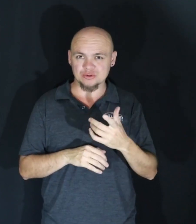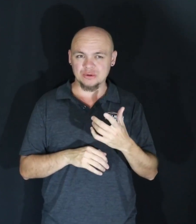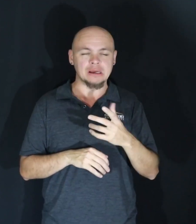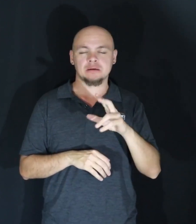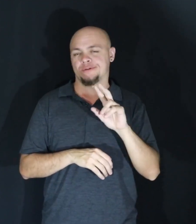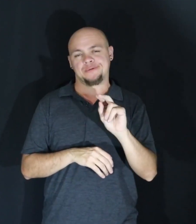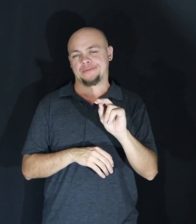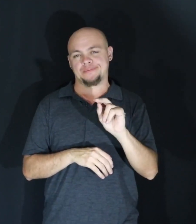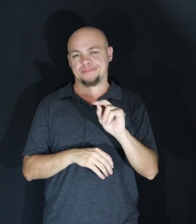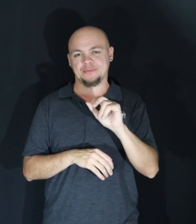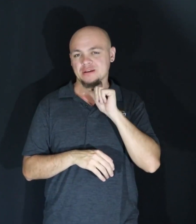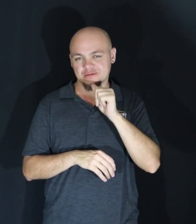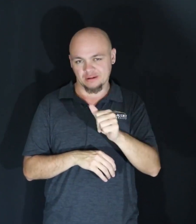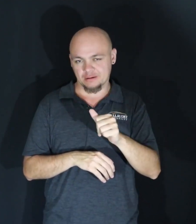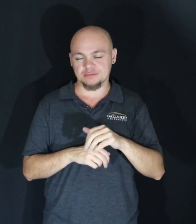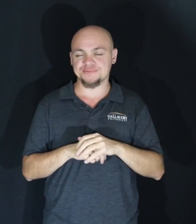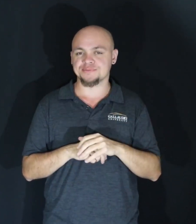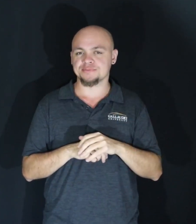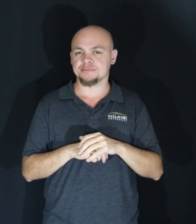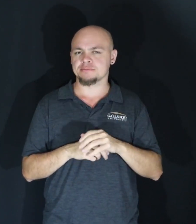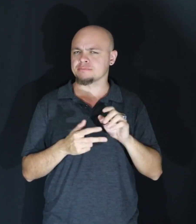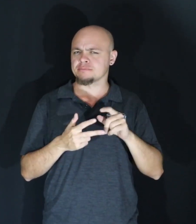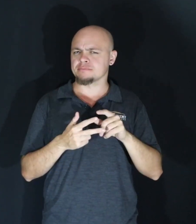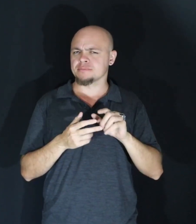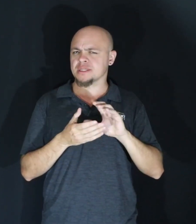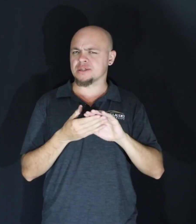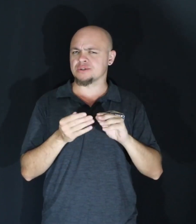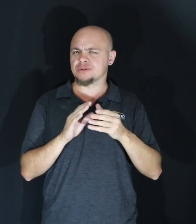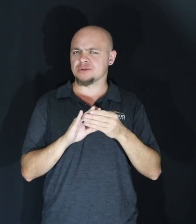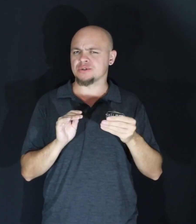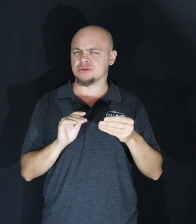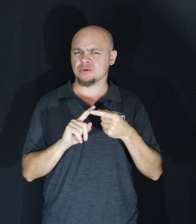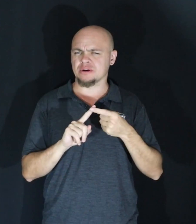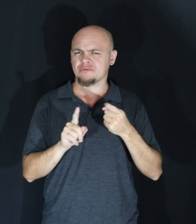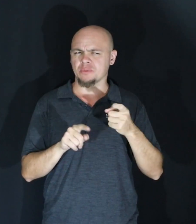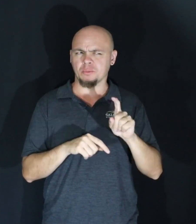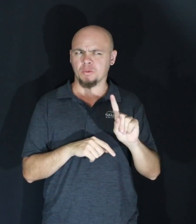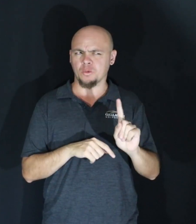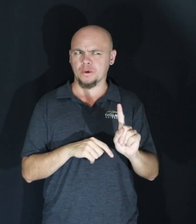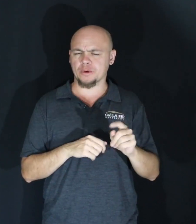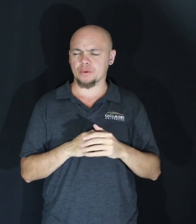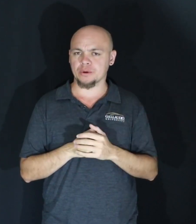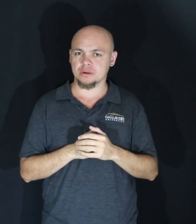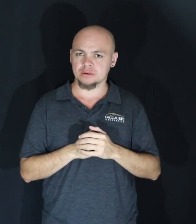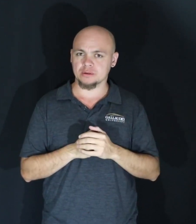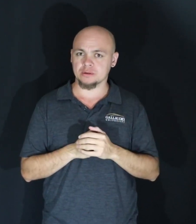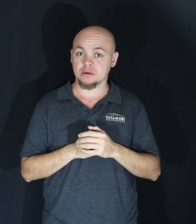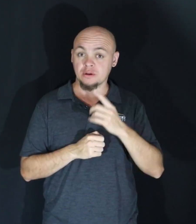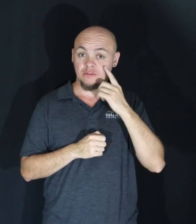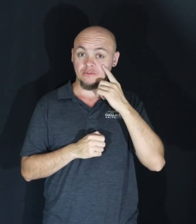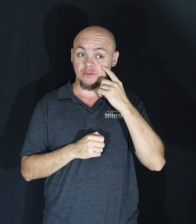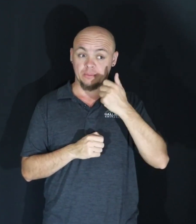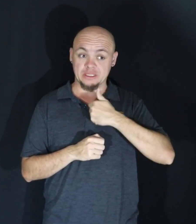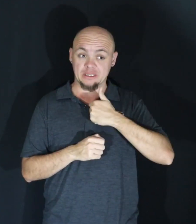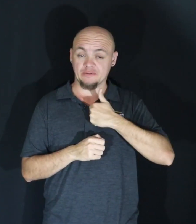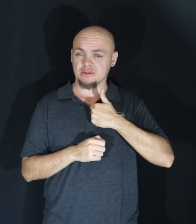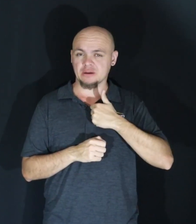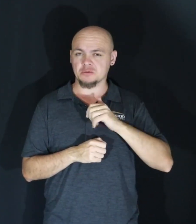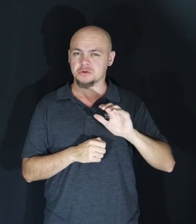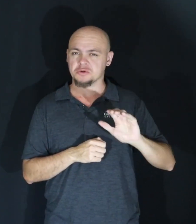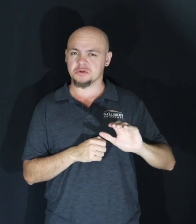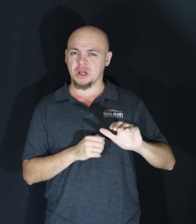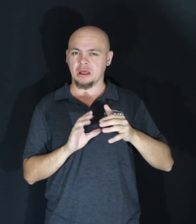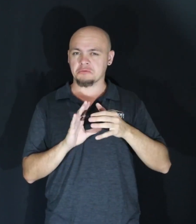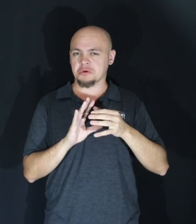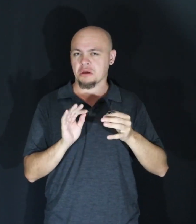not. And where did this story even come from? For me, it was childhood comments.